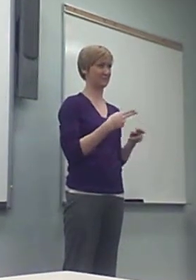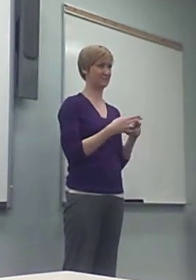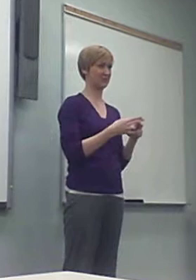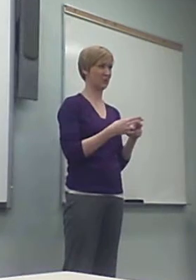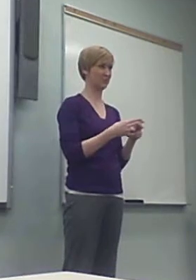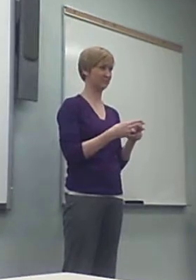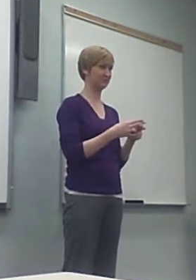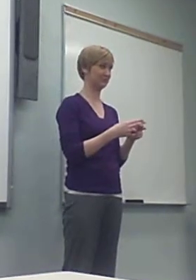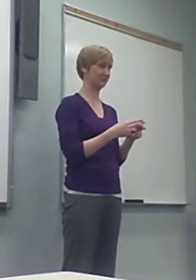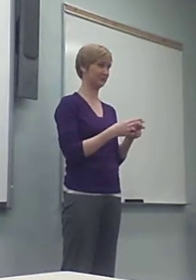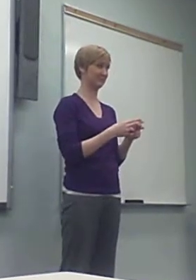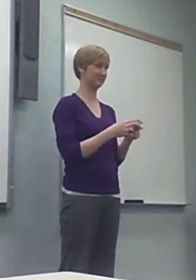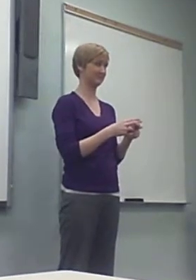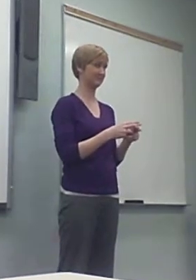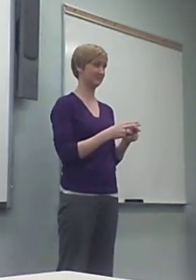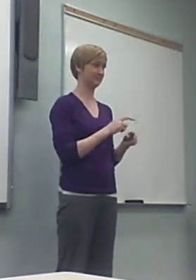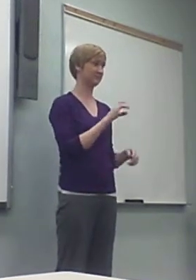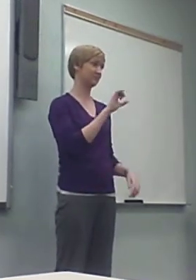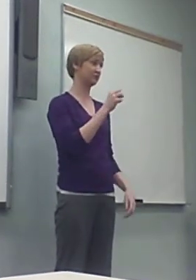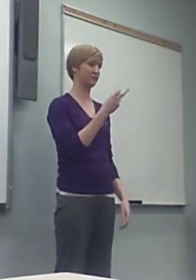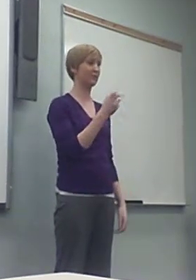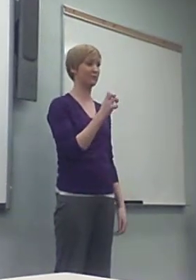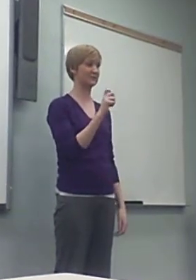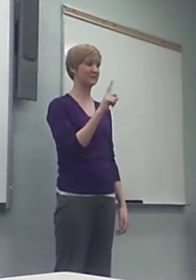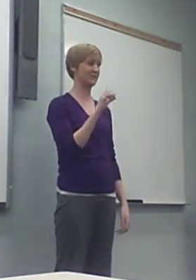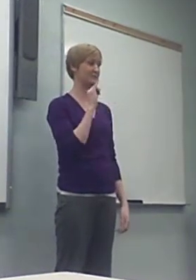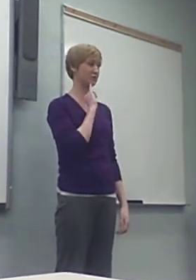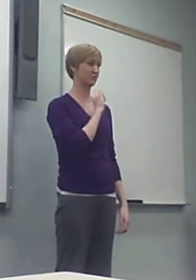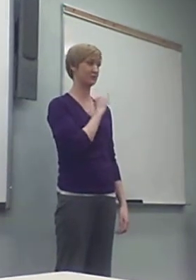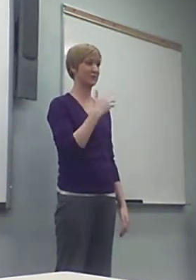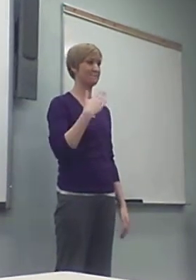Destiny, it was a song about